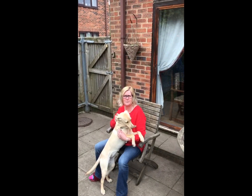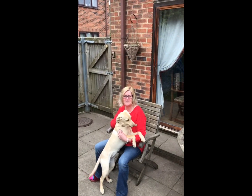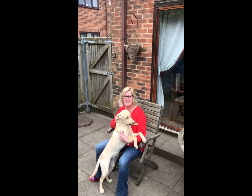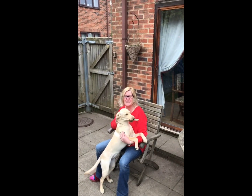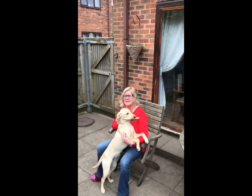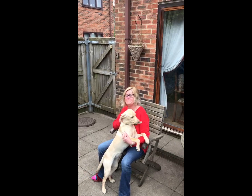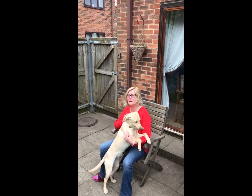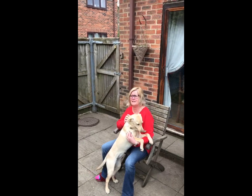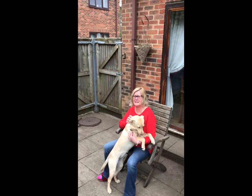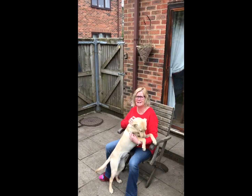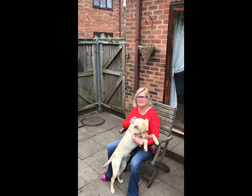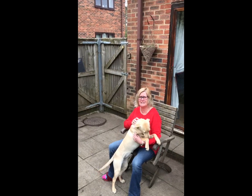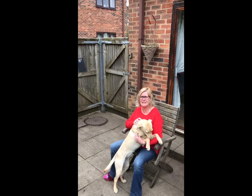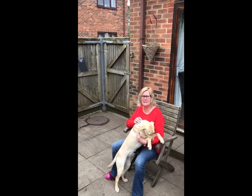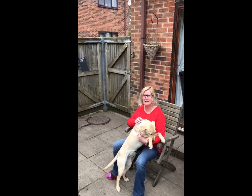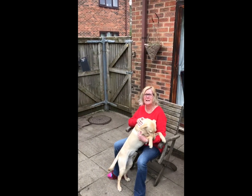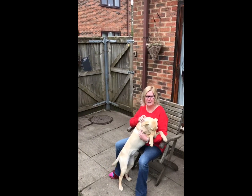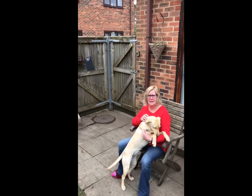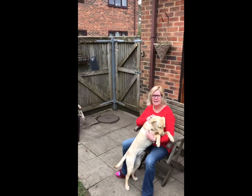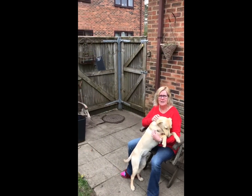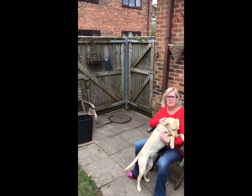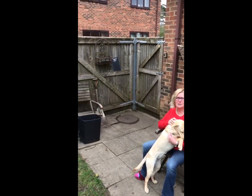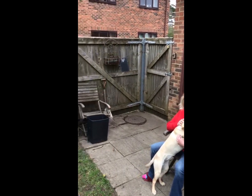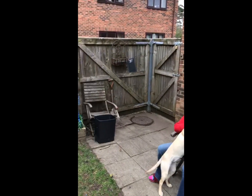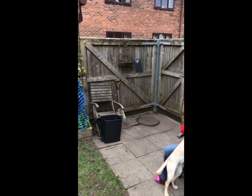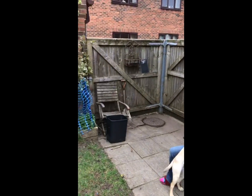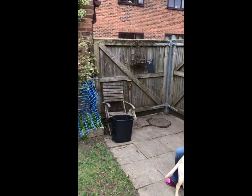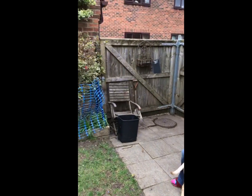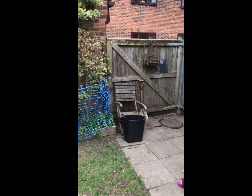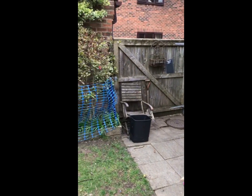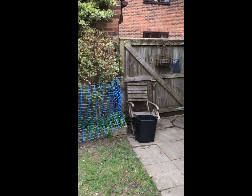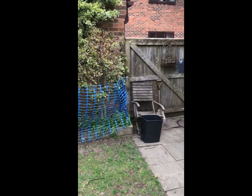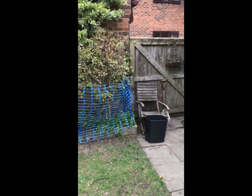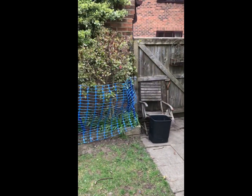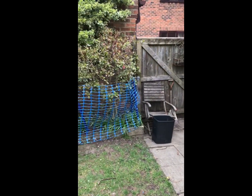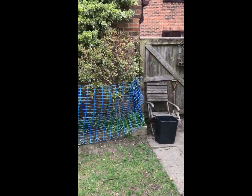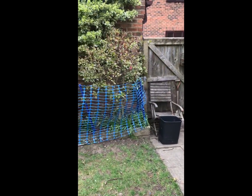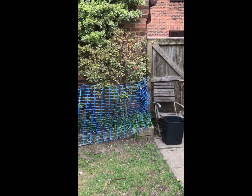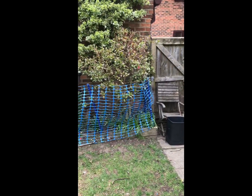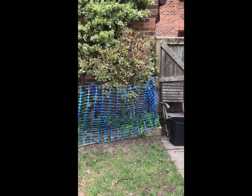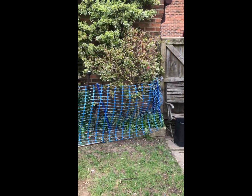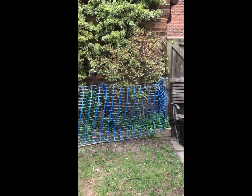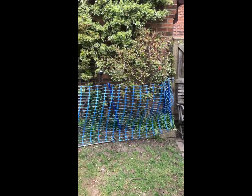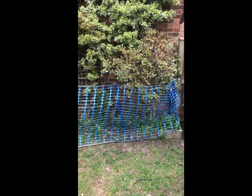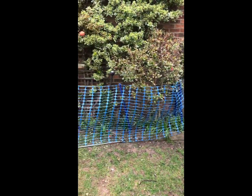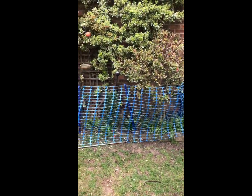busy in my garden doing to stop the dog from wrecking everything.